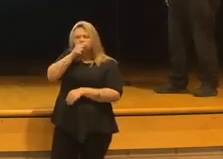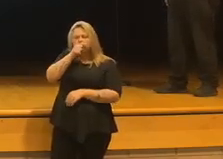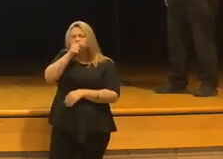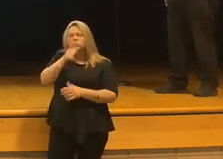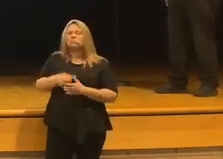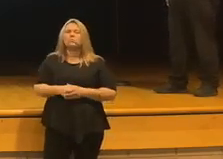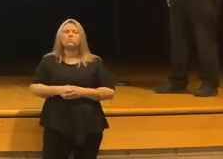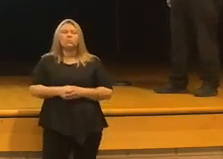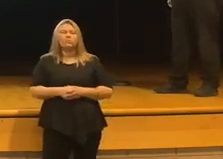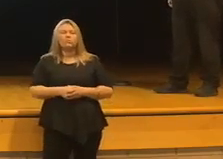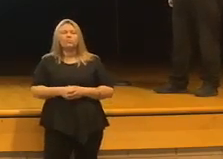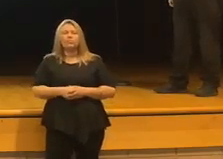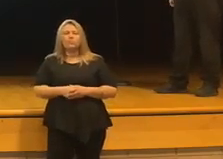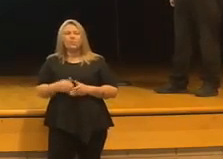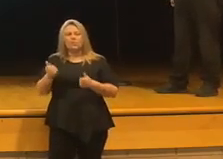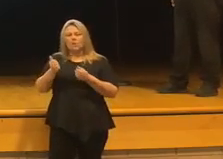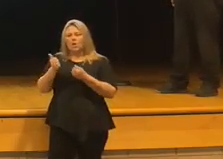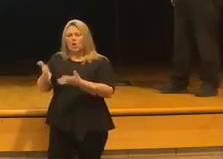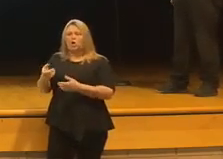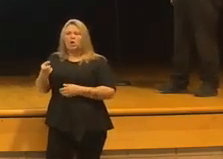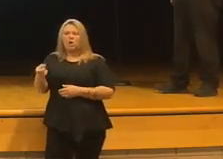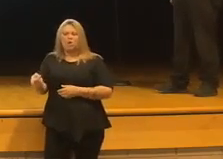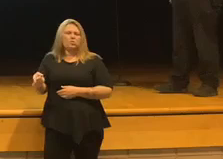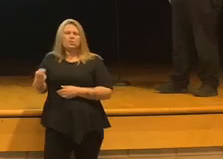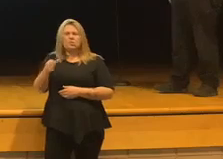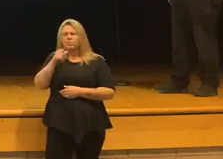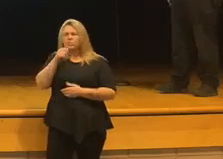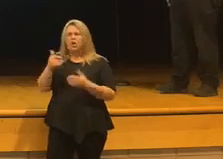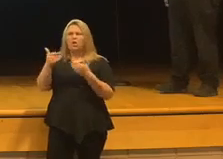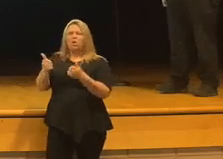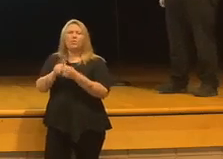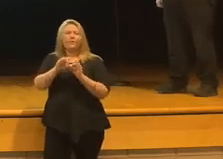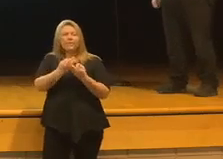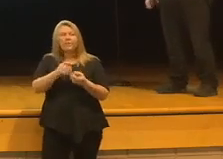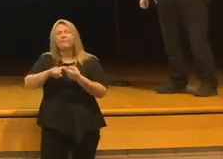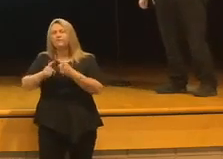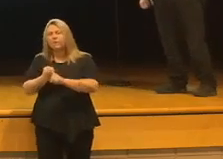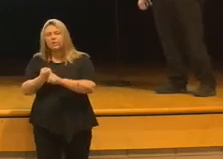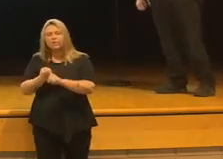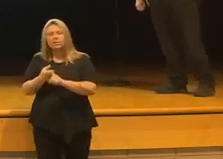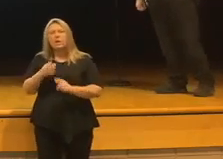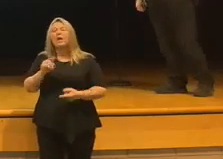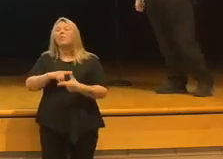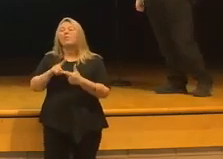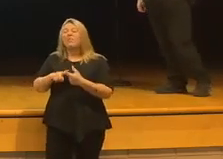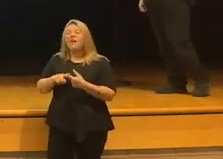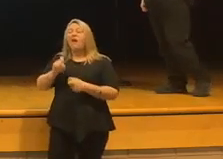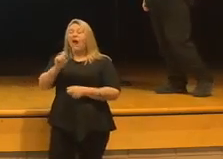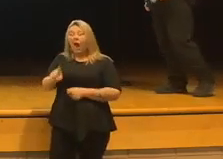turn themselves against their family and friends, and ask to meet face to face.